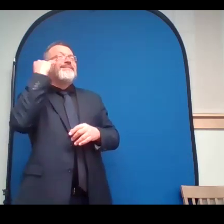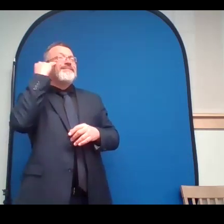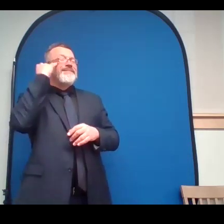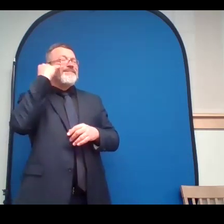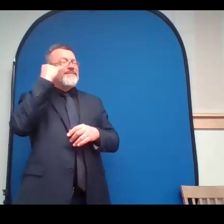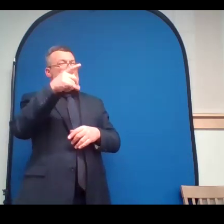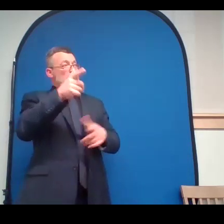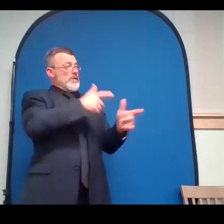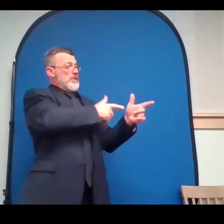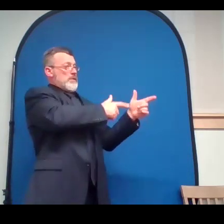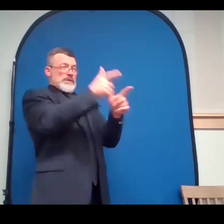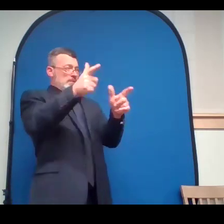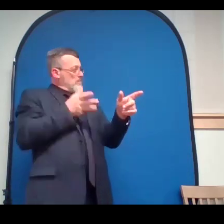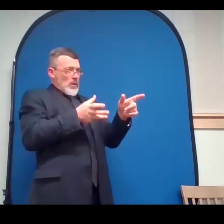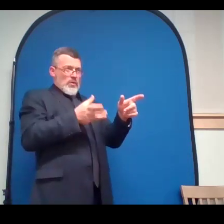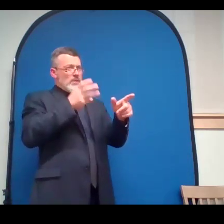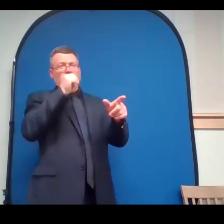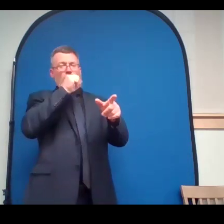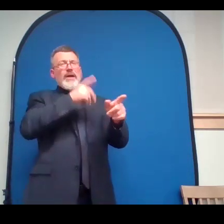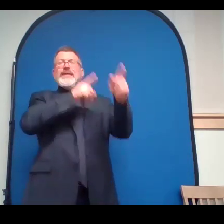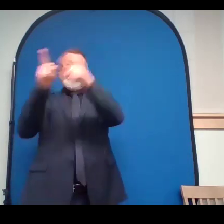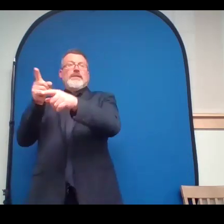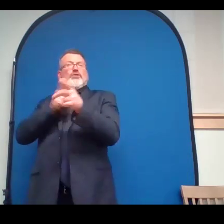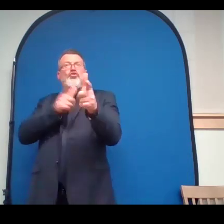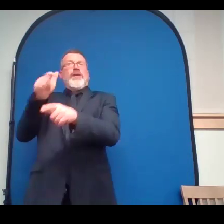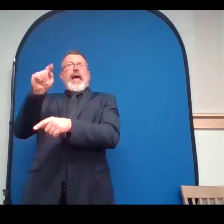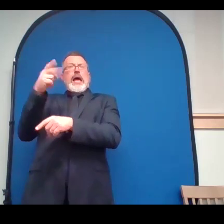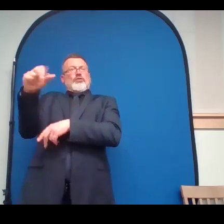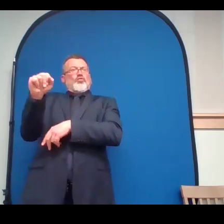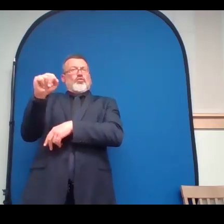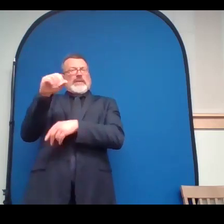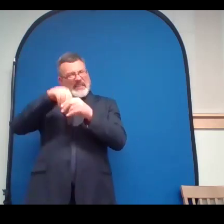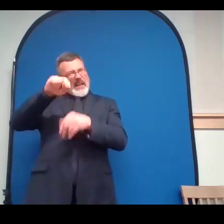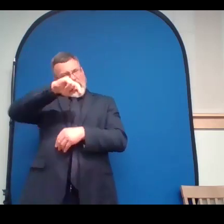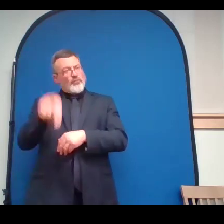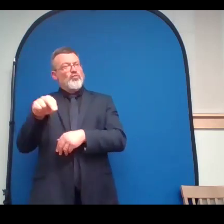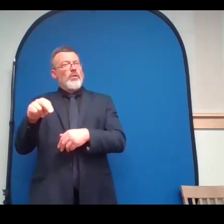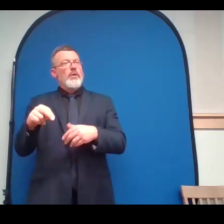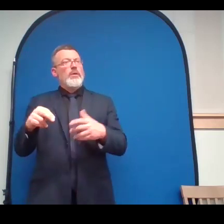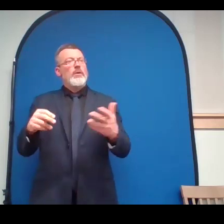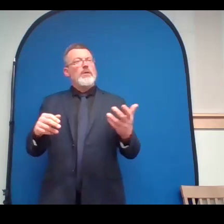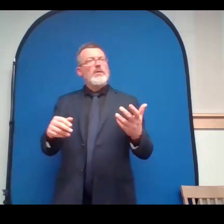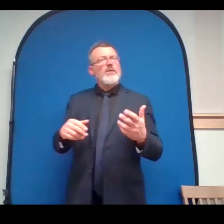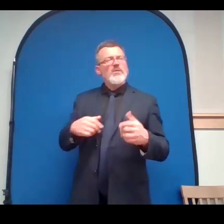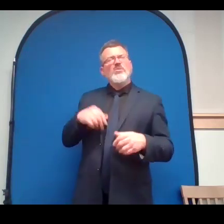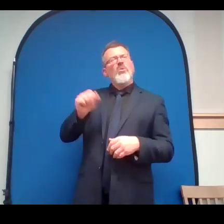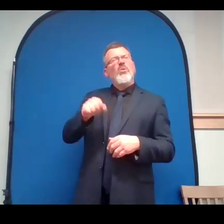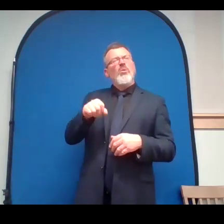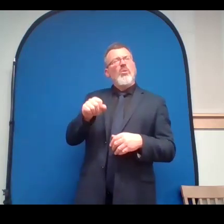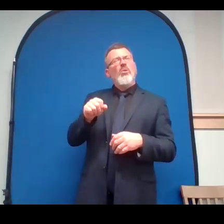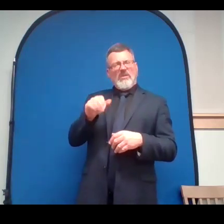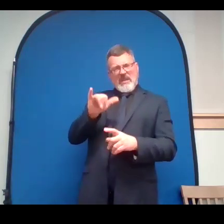would have done an investigation, sir. And a criminal investigation, right? We had a